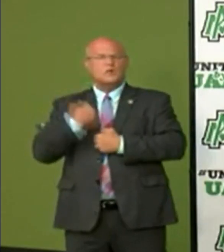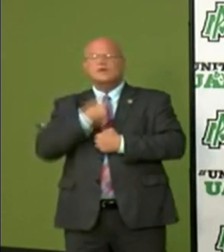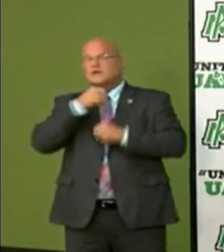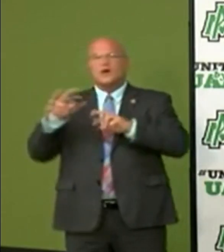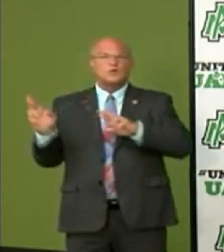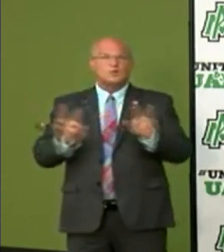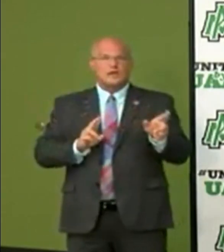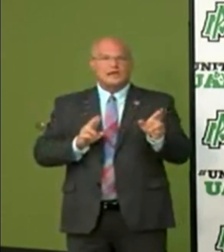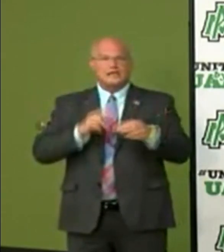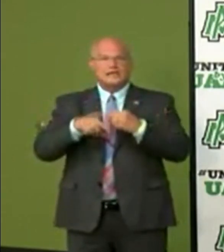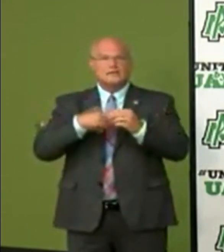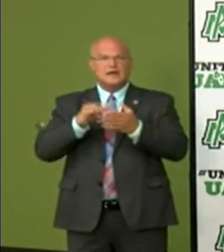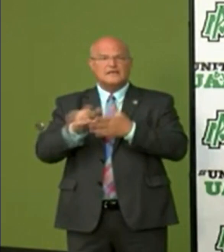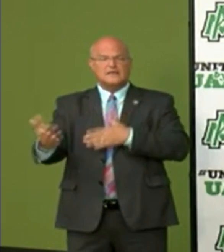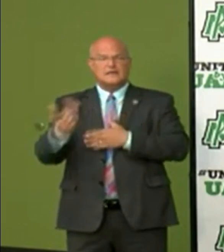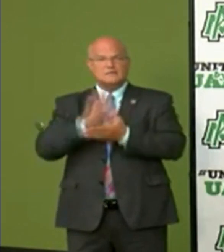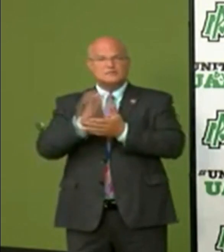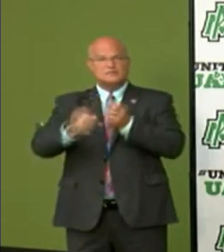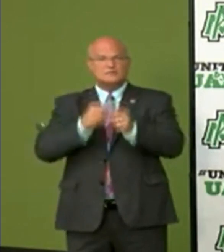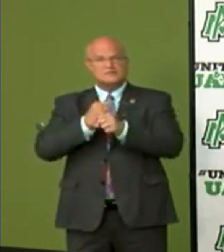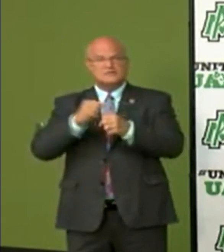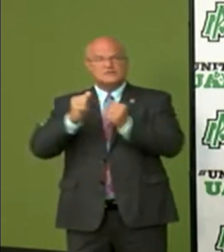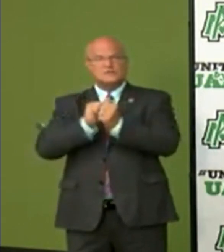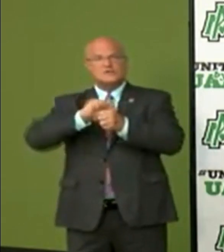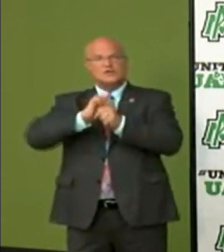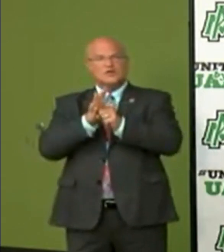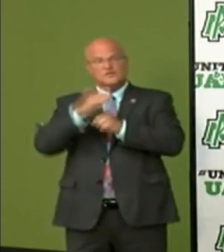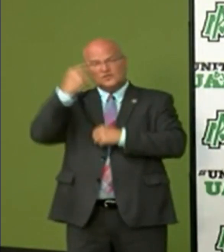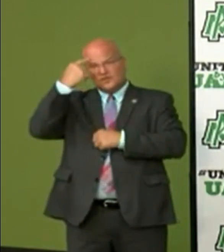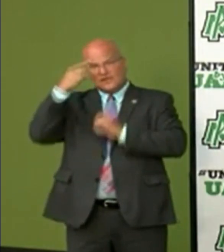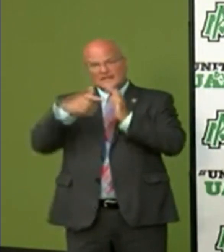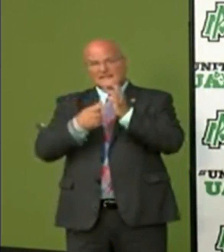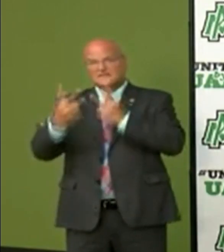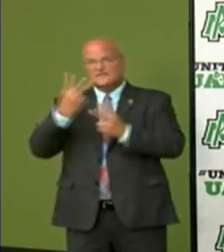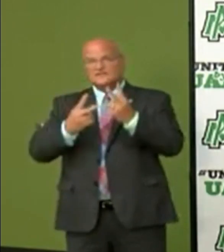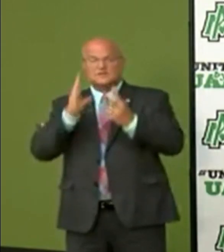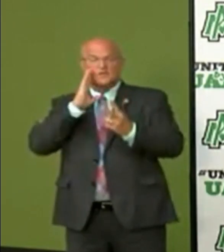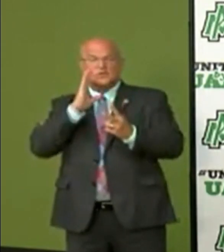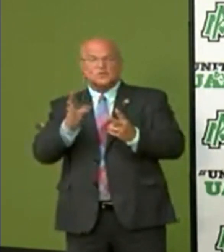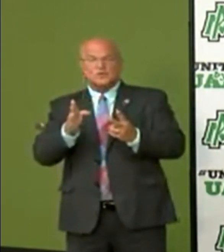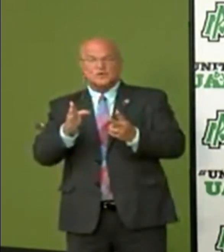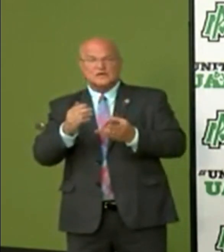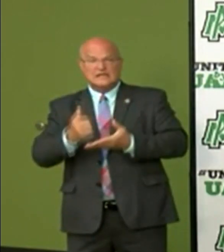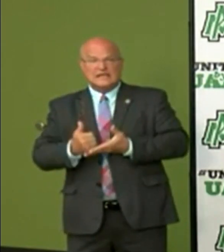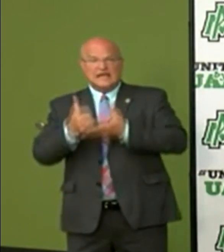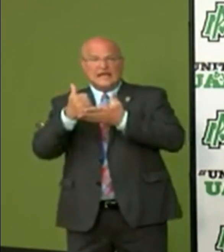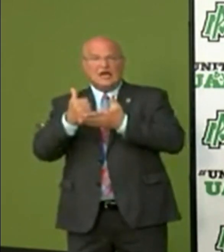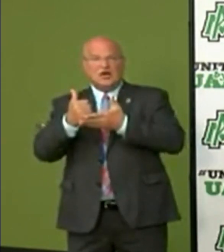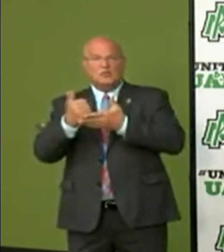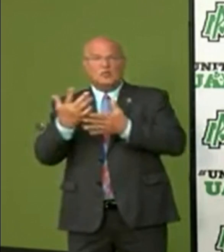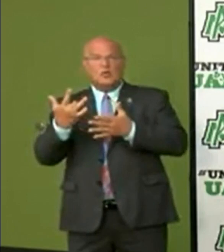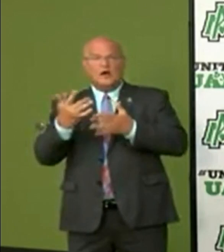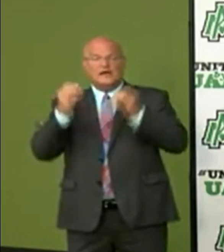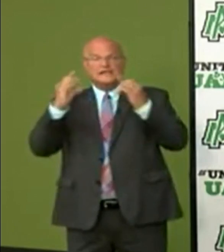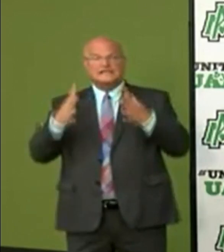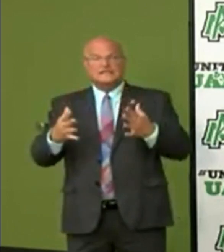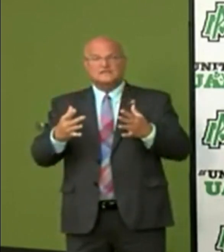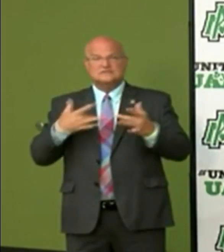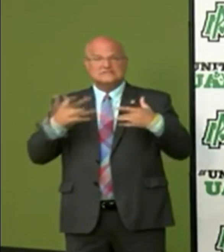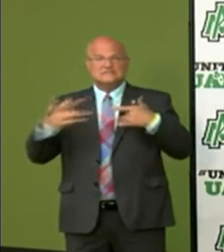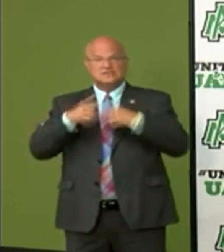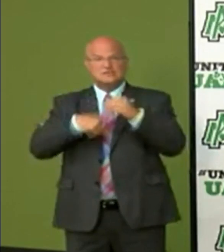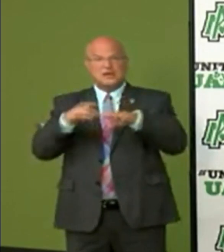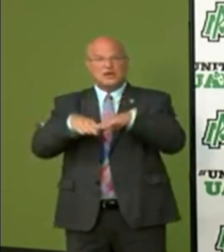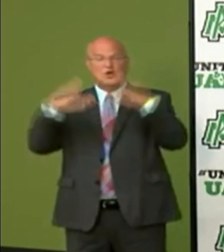ready regarding the upcoming school year with COVID." So do you think this visit will grasp why these educators are so concerned about the